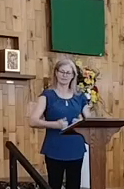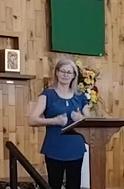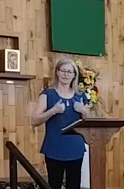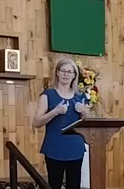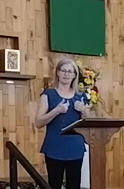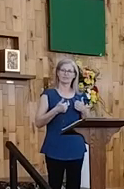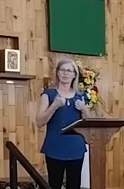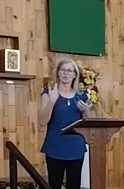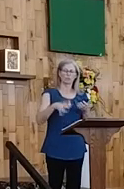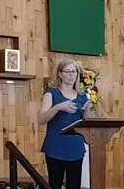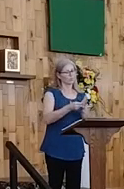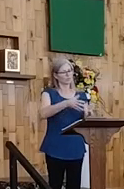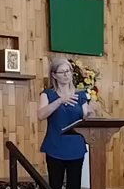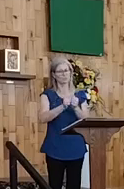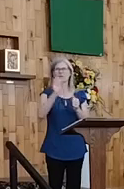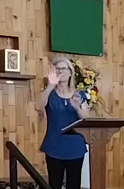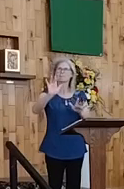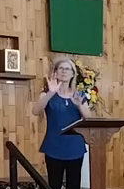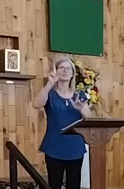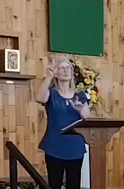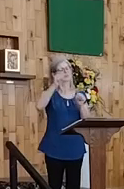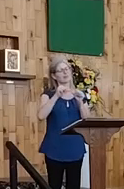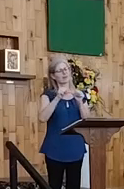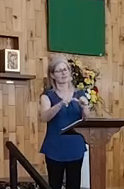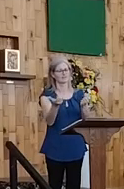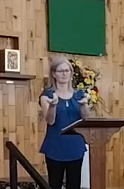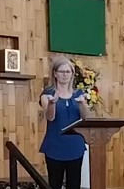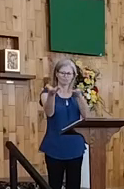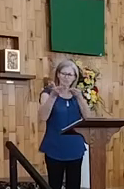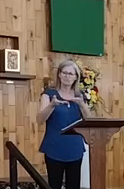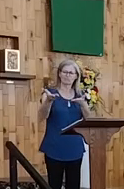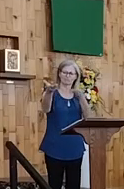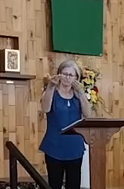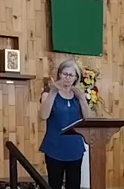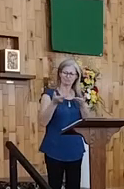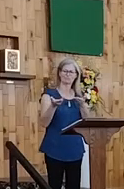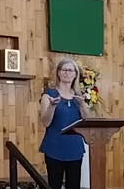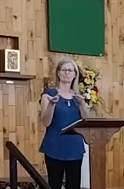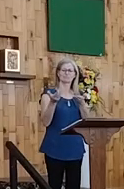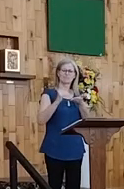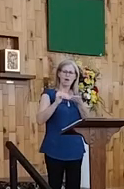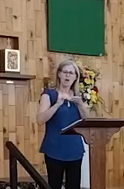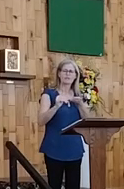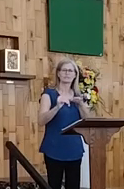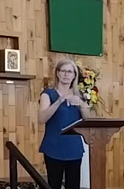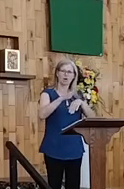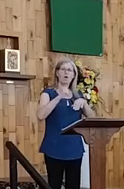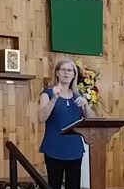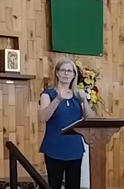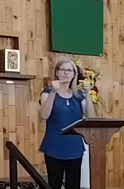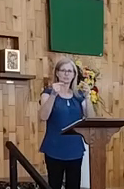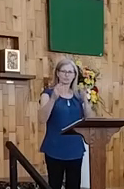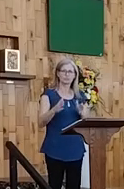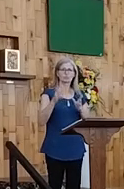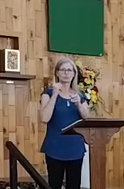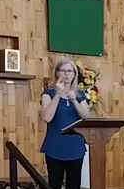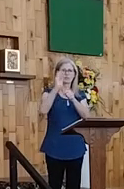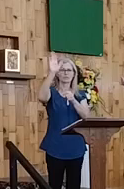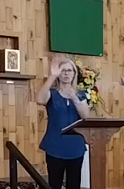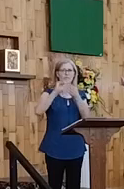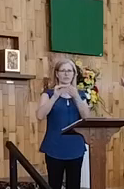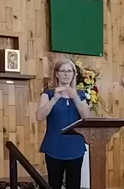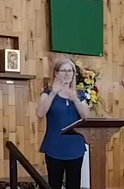being rich in mercy, you constantly offer pardon and call on sinners to trust in your forgiveness.